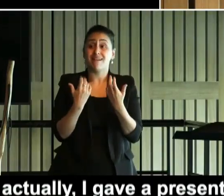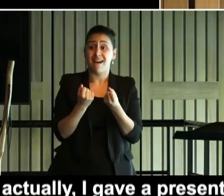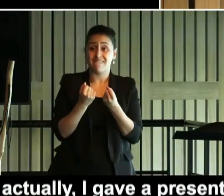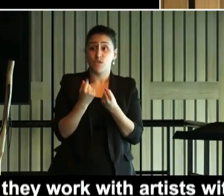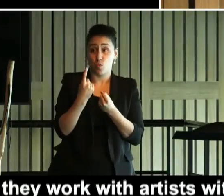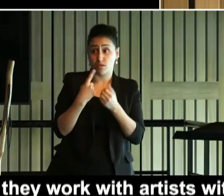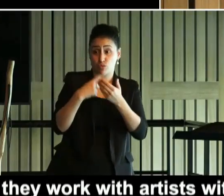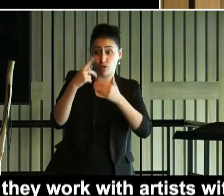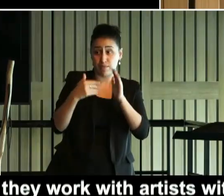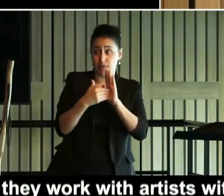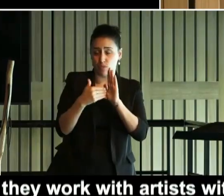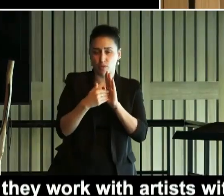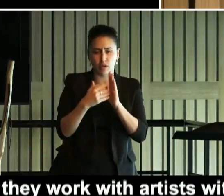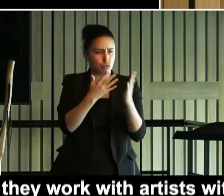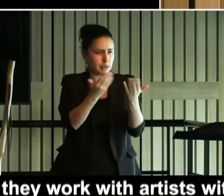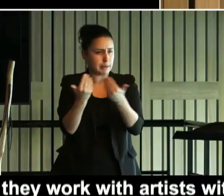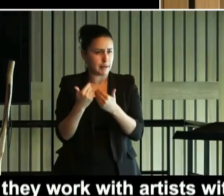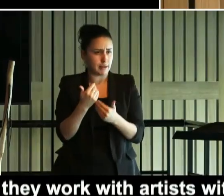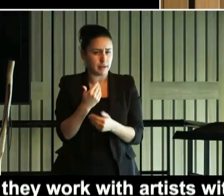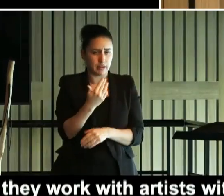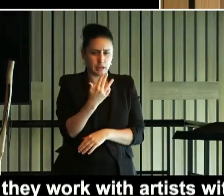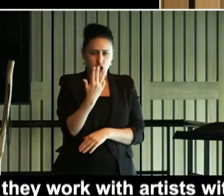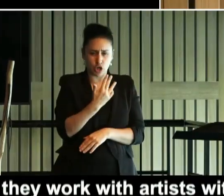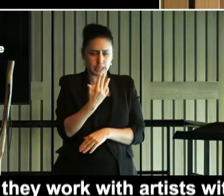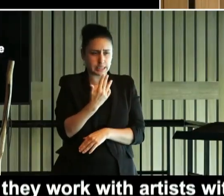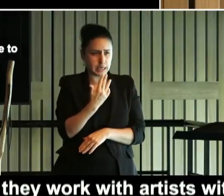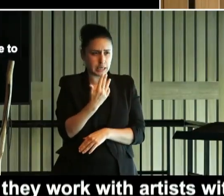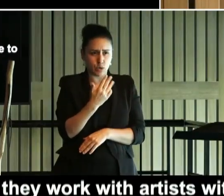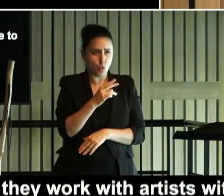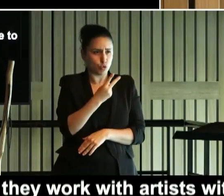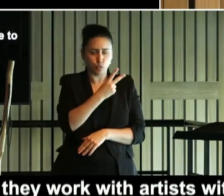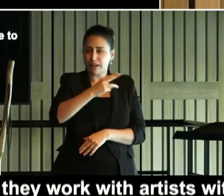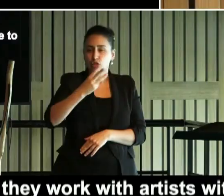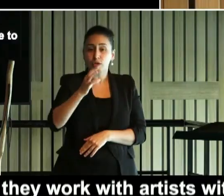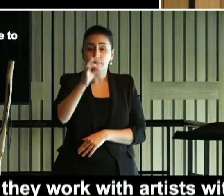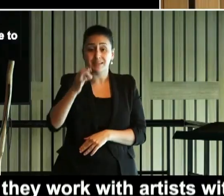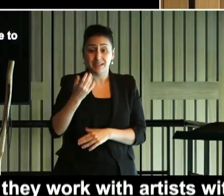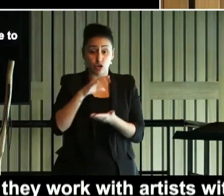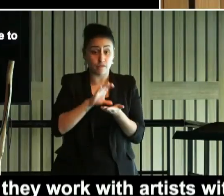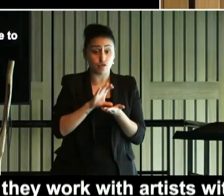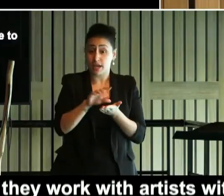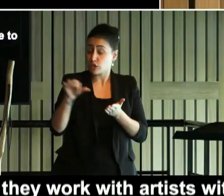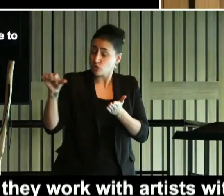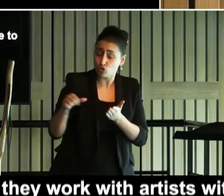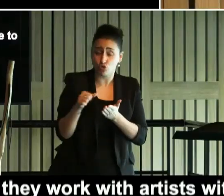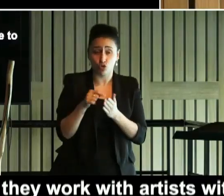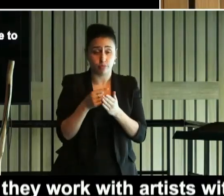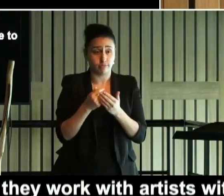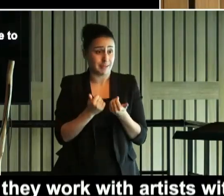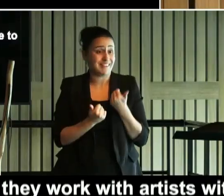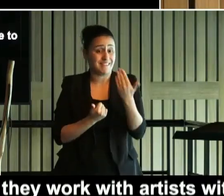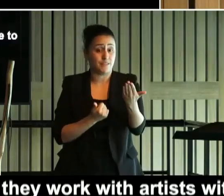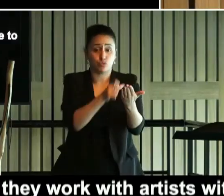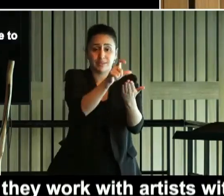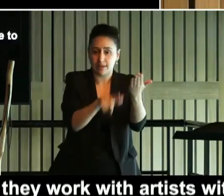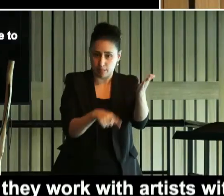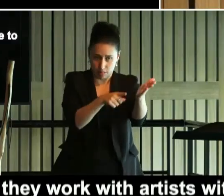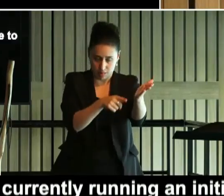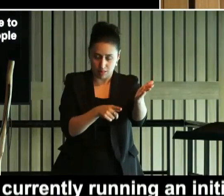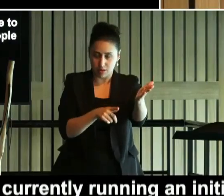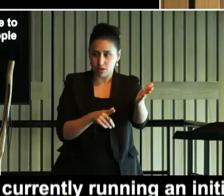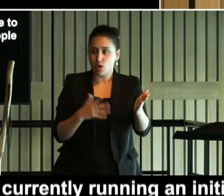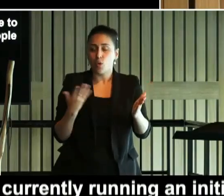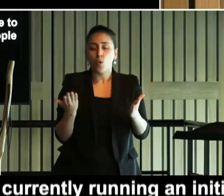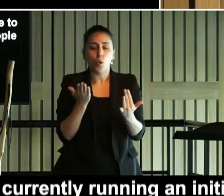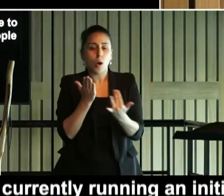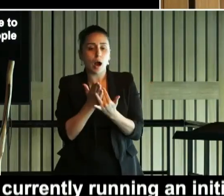initiative to get, I think it's 19 or 23% of grants should be given to people with disabilities or access needs to